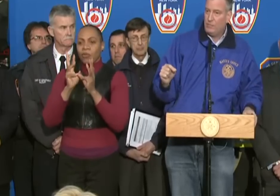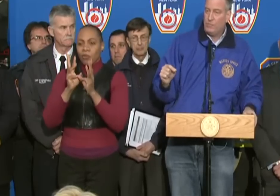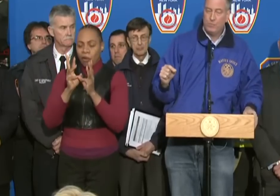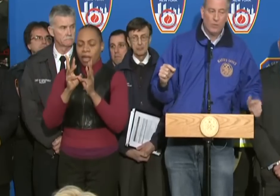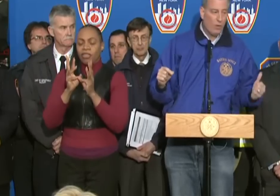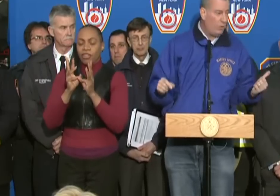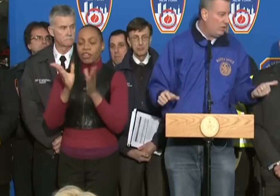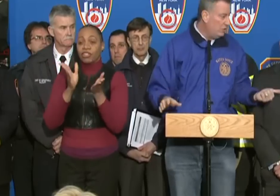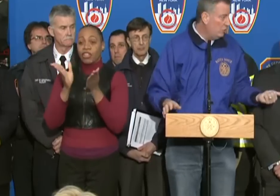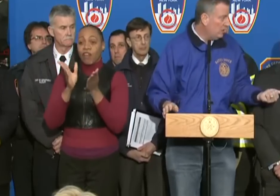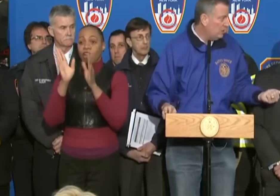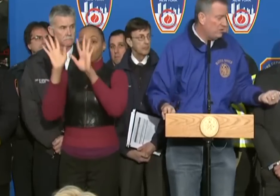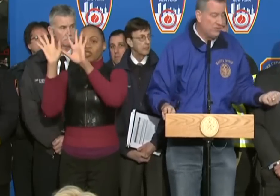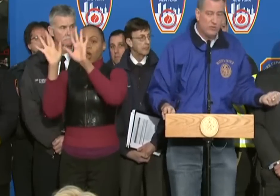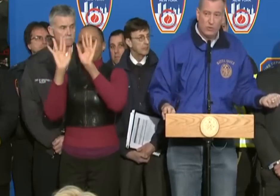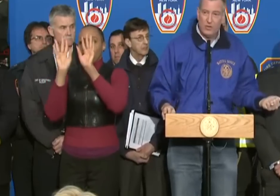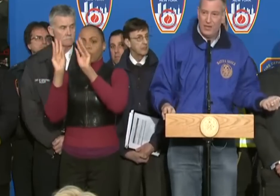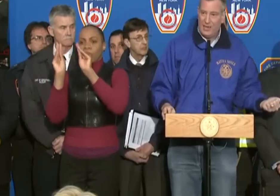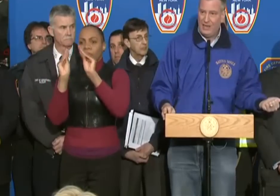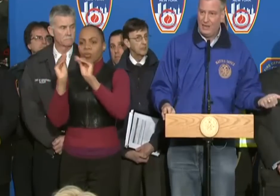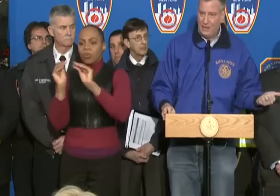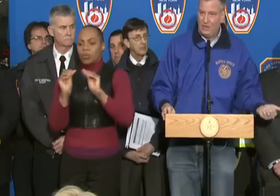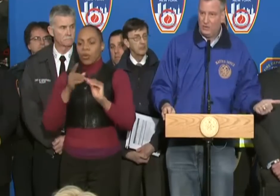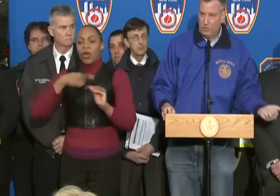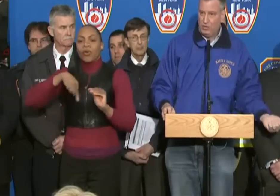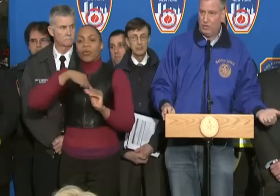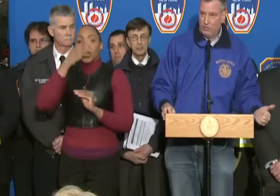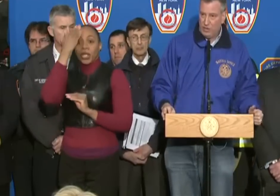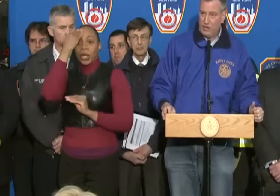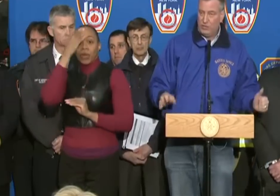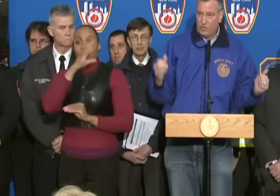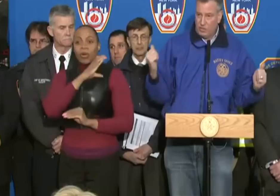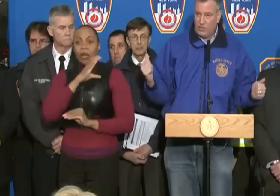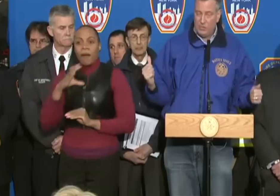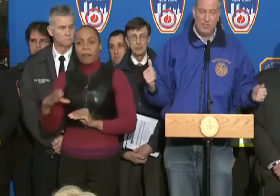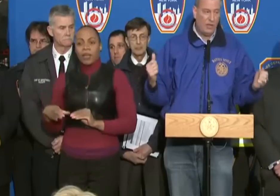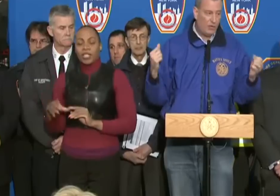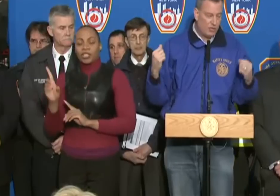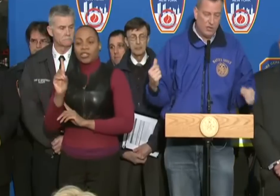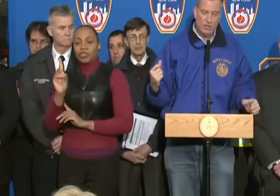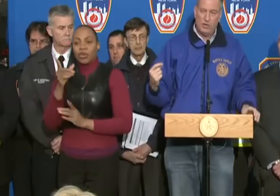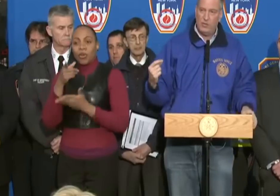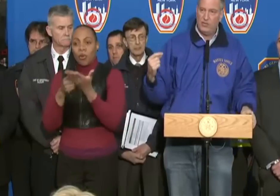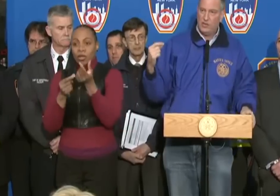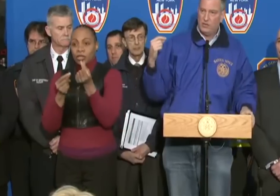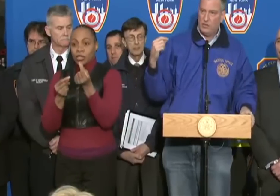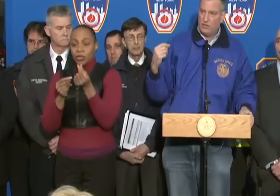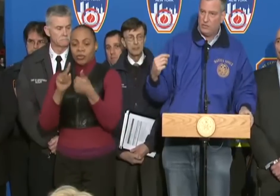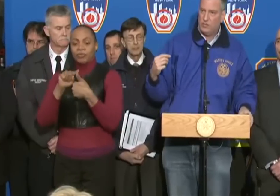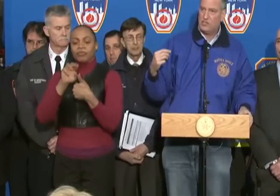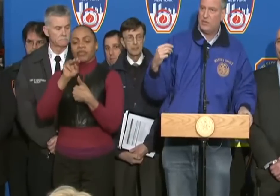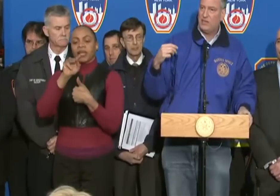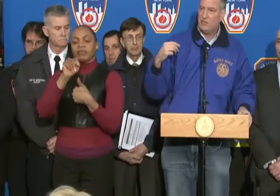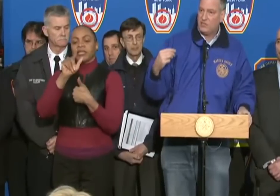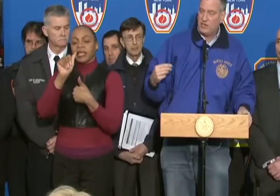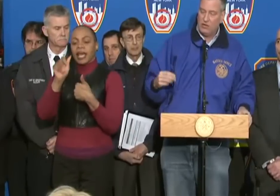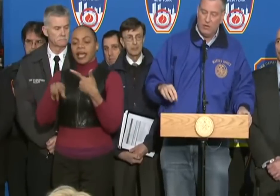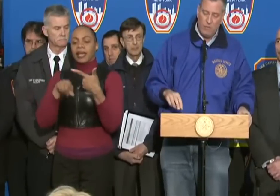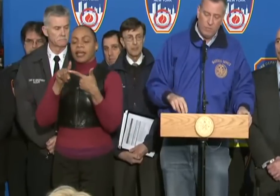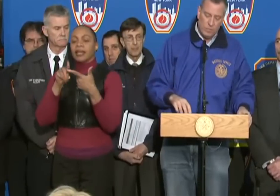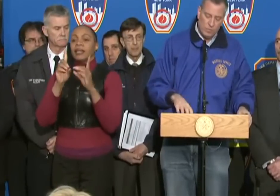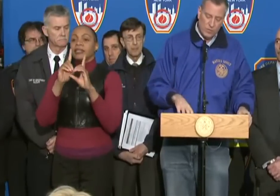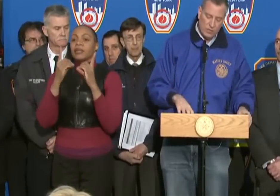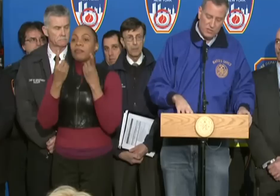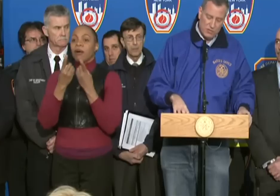rapidly, we knew what Commissioner Doherty had that he could deploy overnight. We talked to the MTA, we talked to the Department of Education about the school bus capacity,